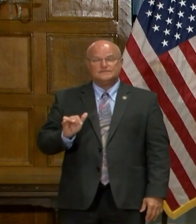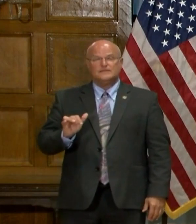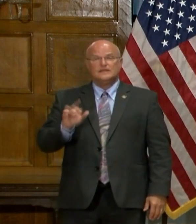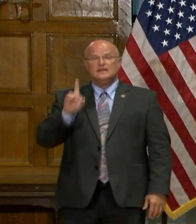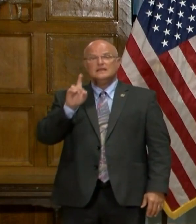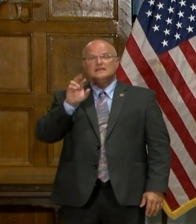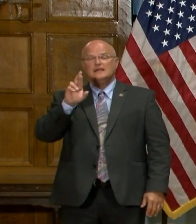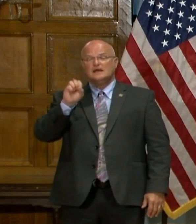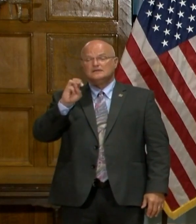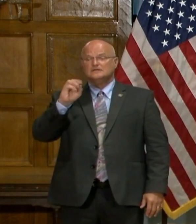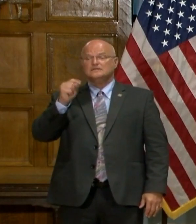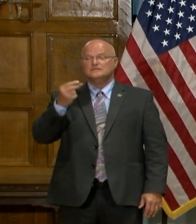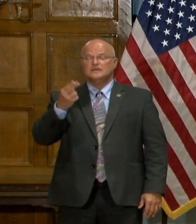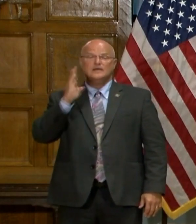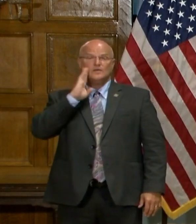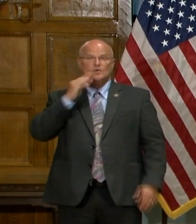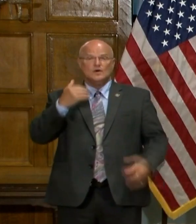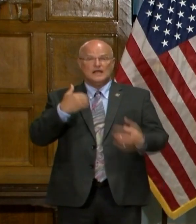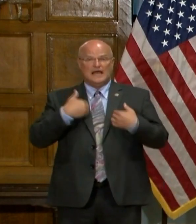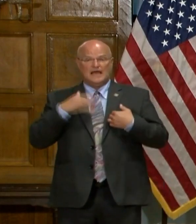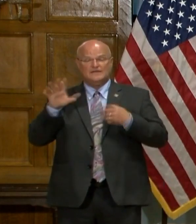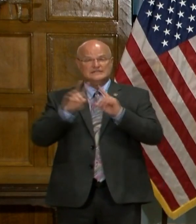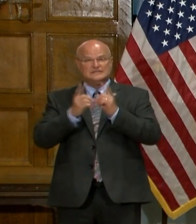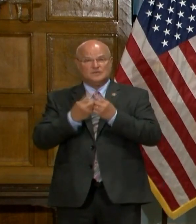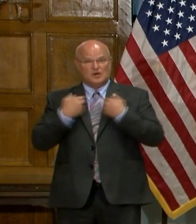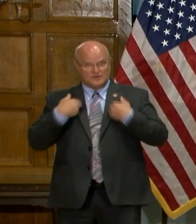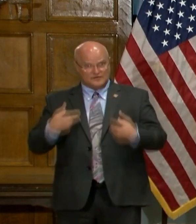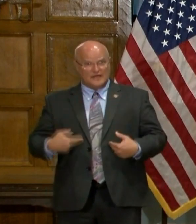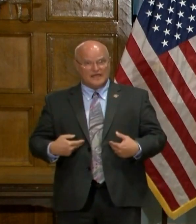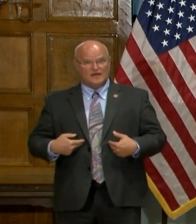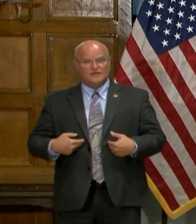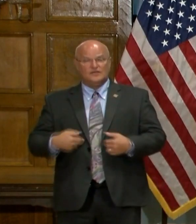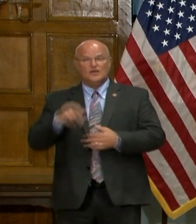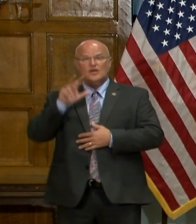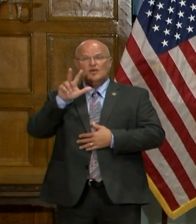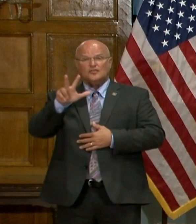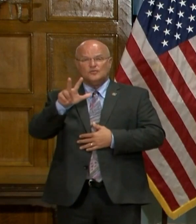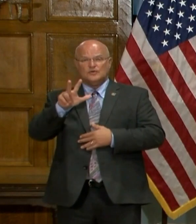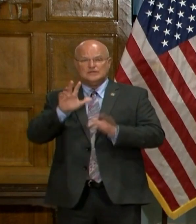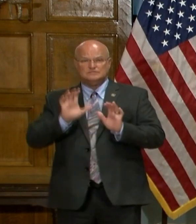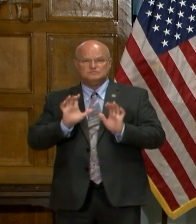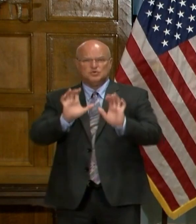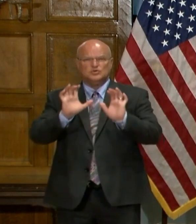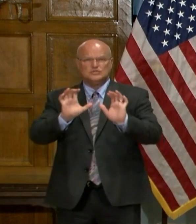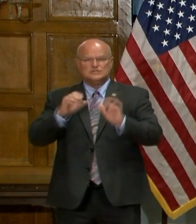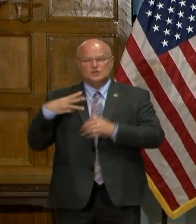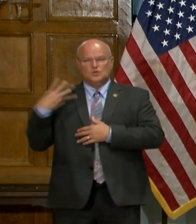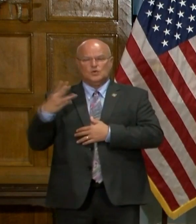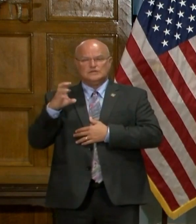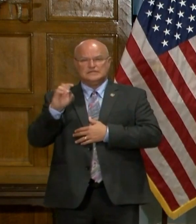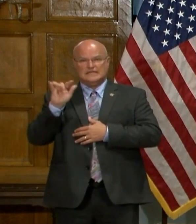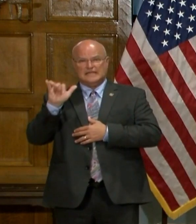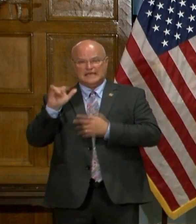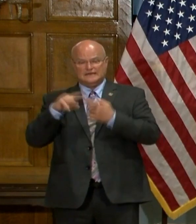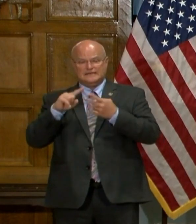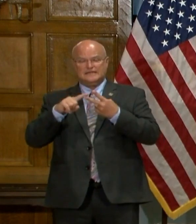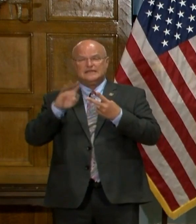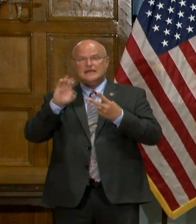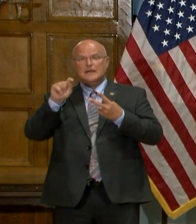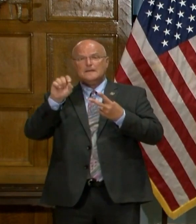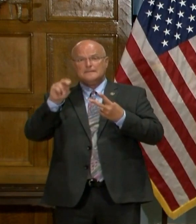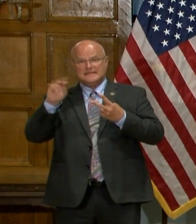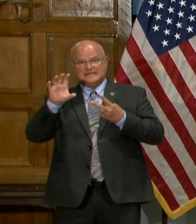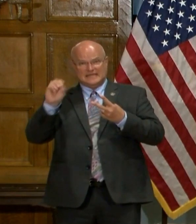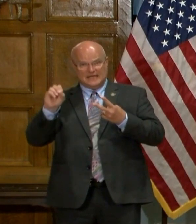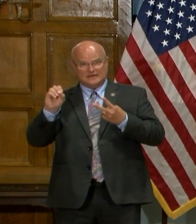Dr. Smith will be having, through his Department of Health, 3 surge events in Washington County and Benton County in the